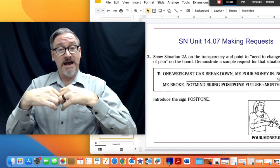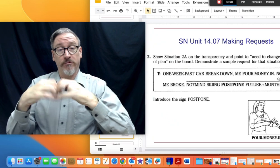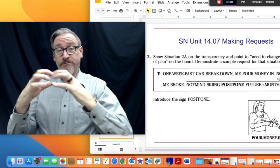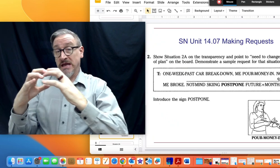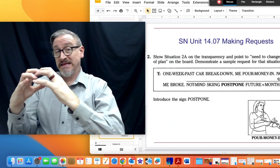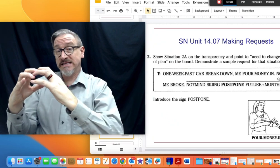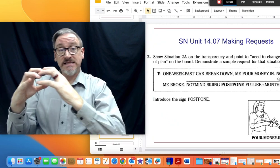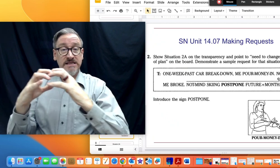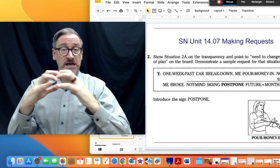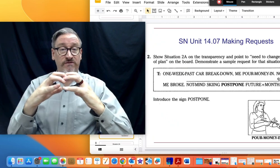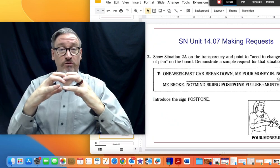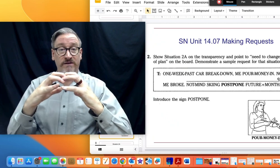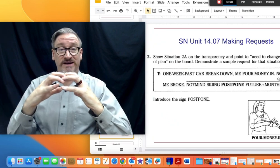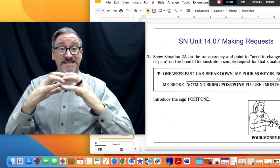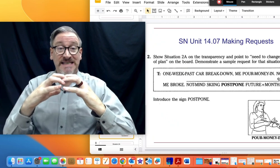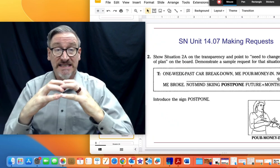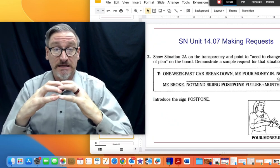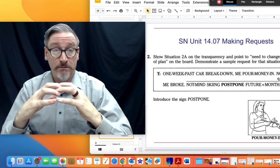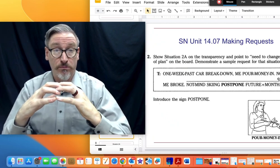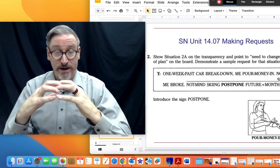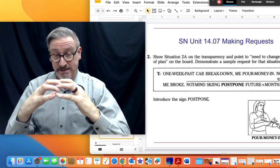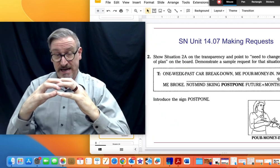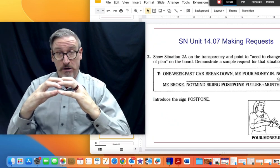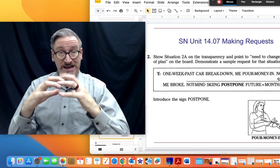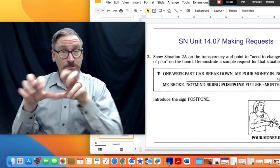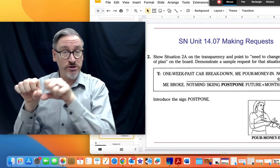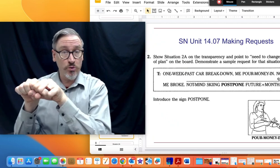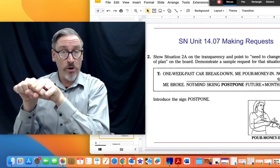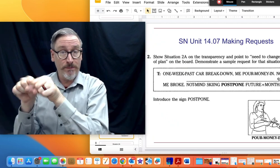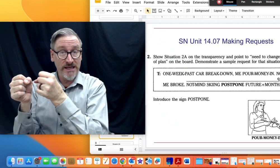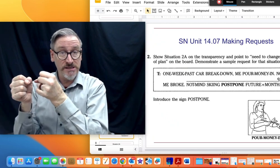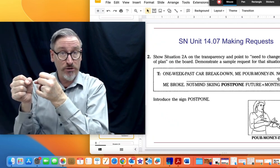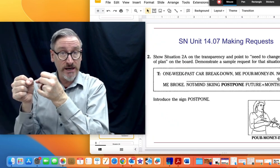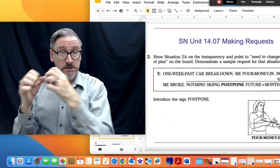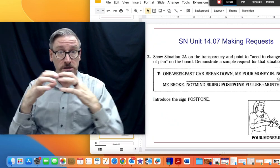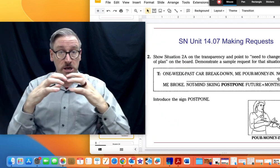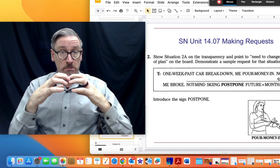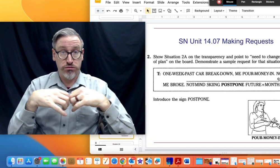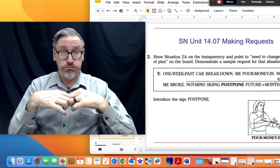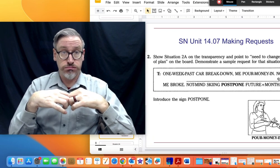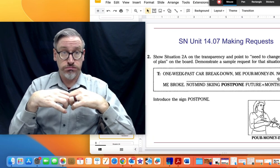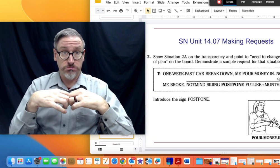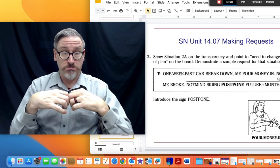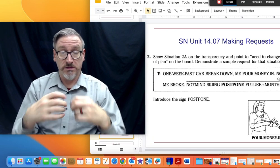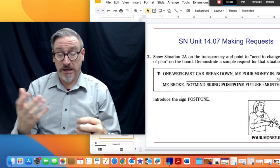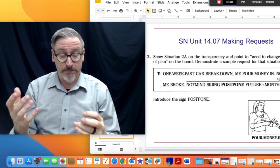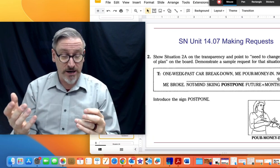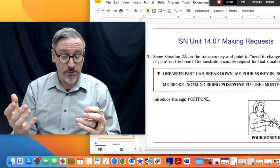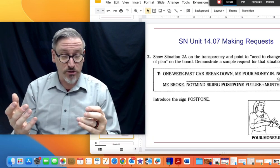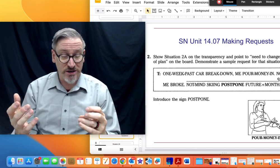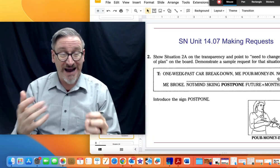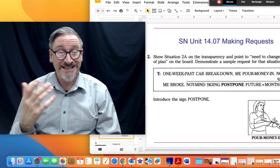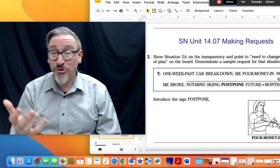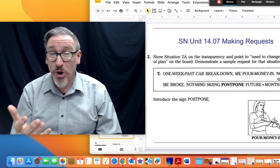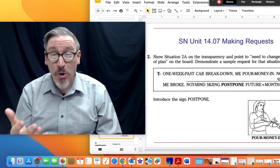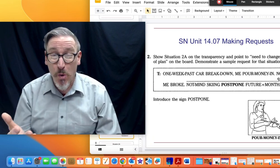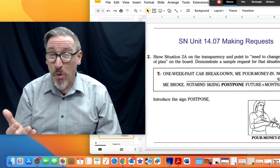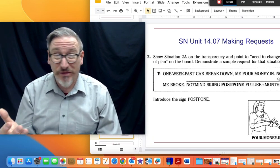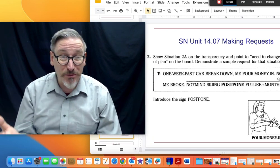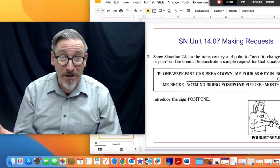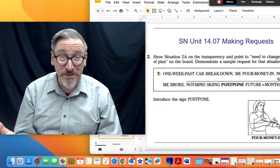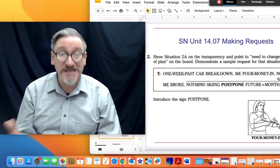broke down. This is the sign for if a system breaks down, as opposed to one piece breaks. Like my car broke down. I don't